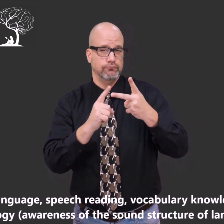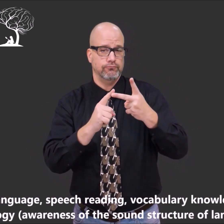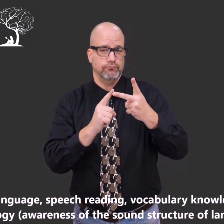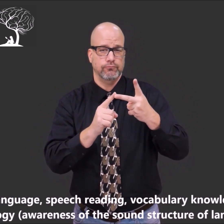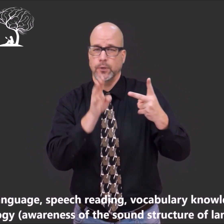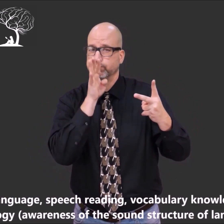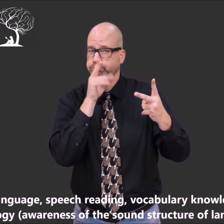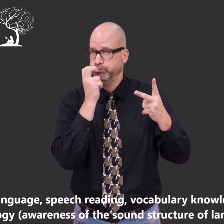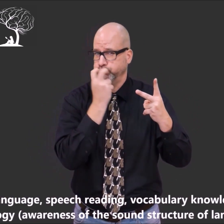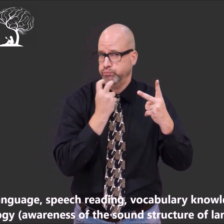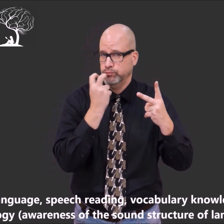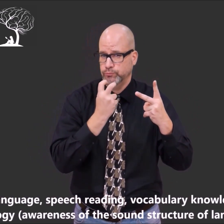speech reading,